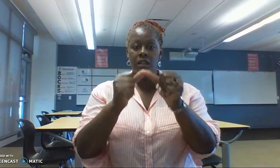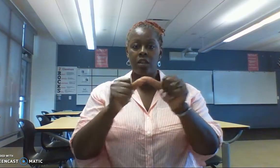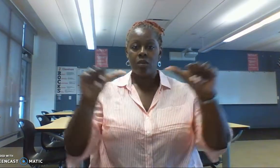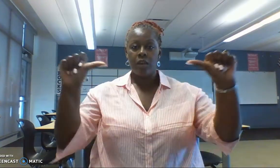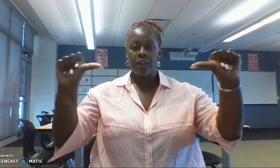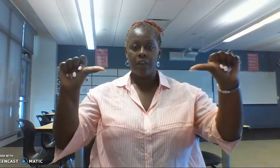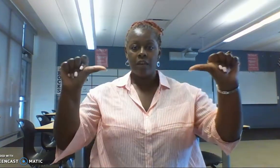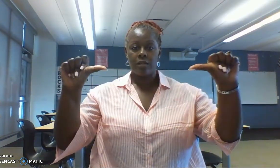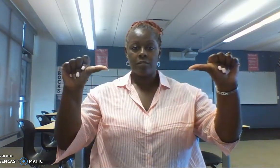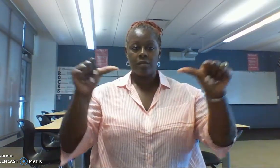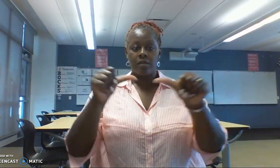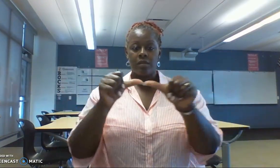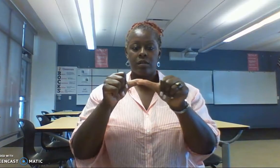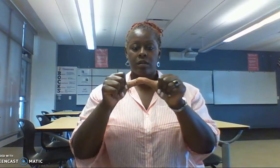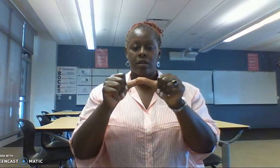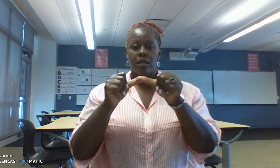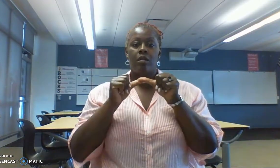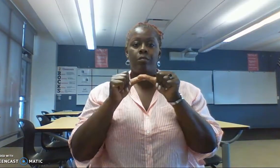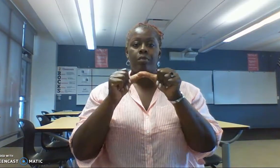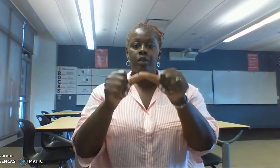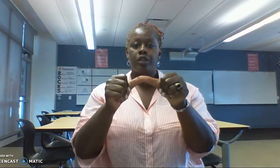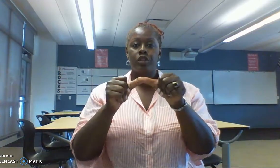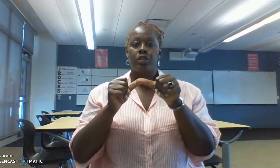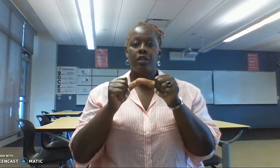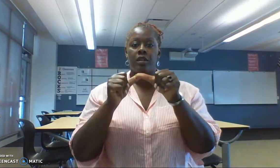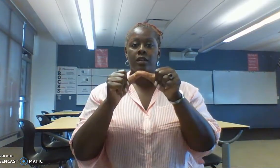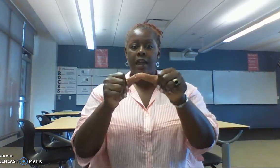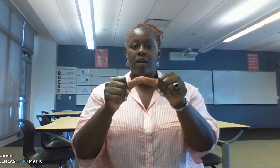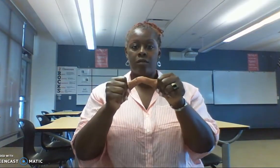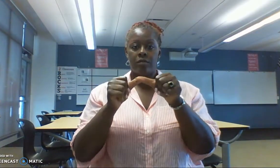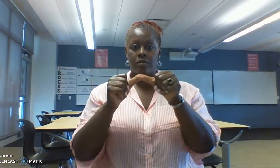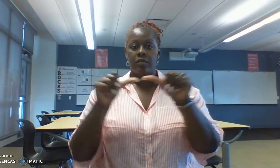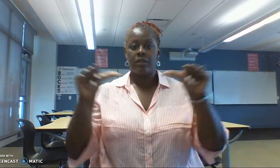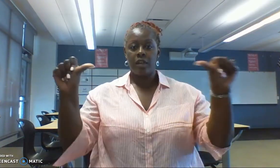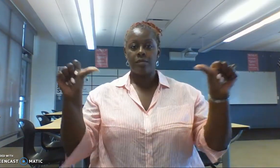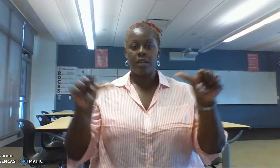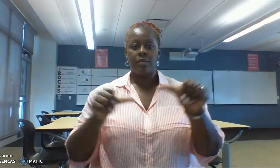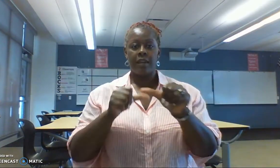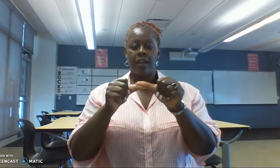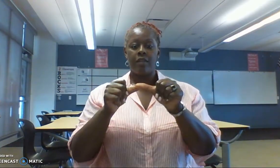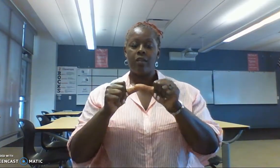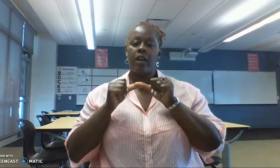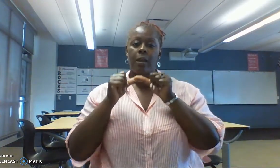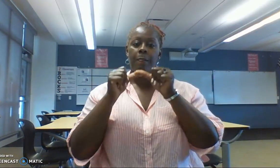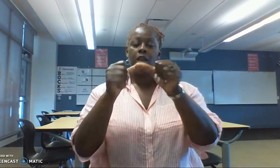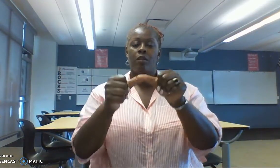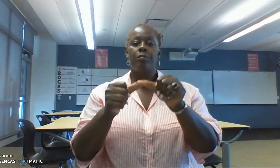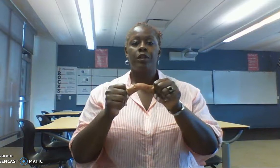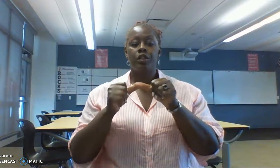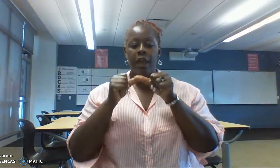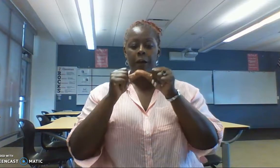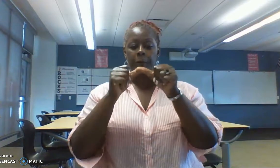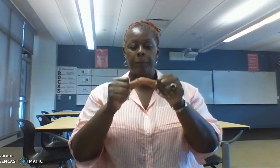continue. Thumbs push out. So the thumbs come together, then you push out.